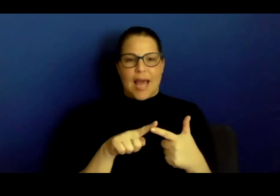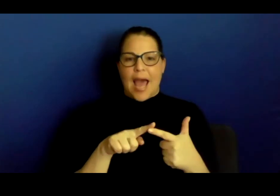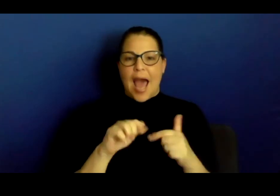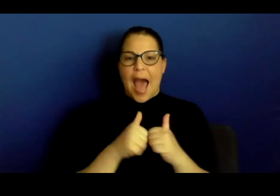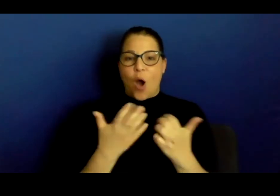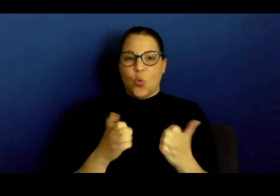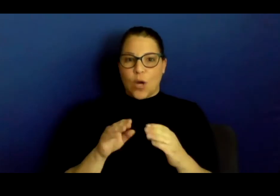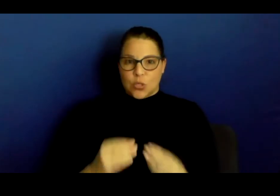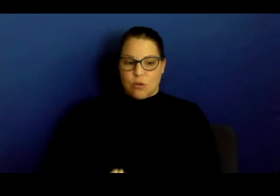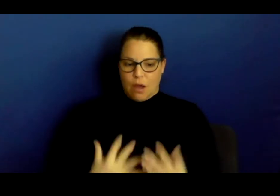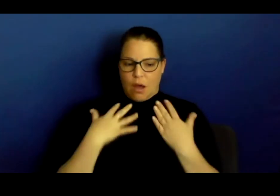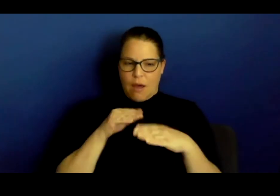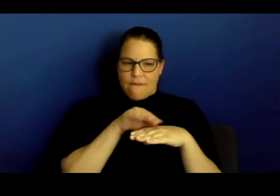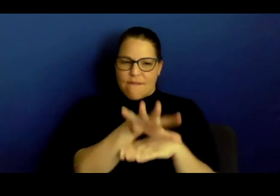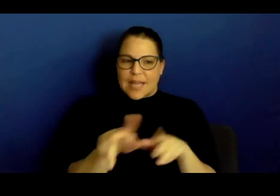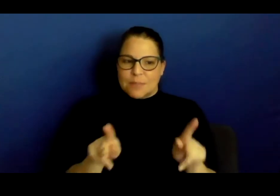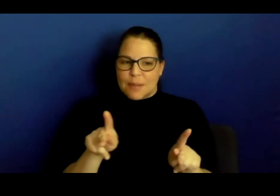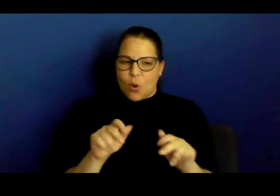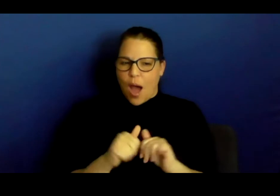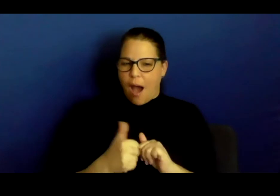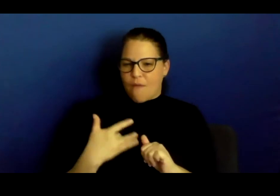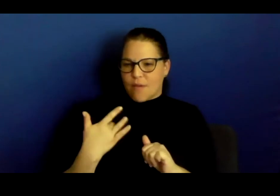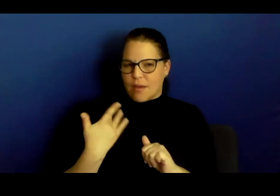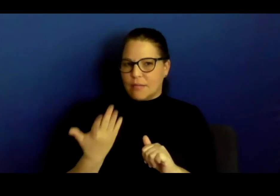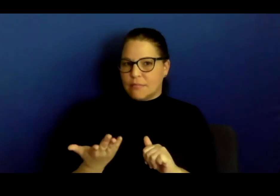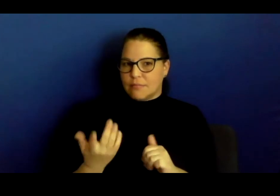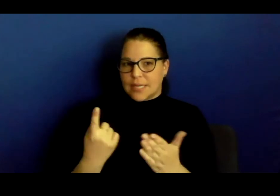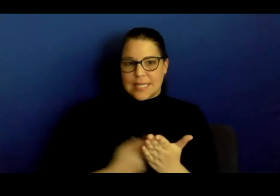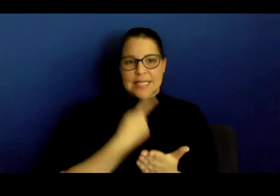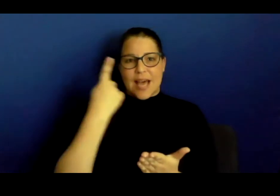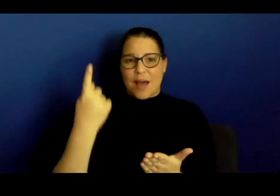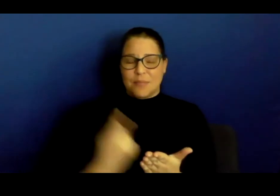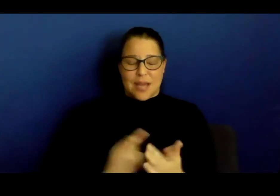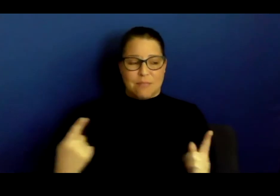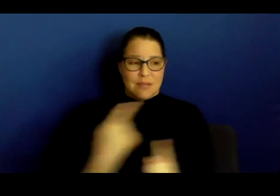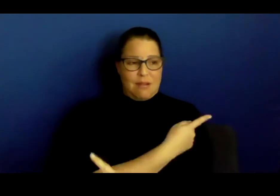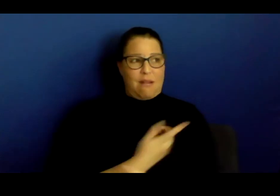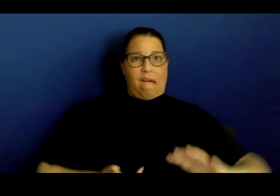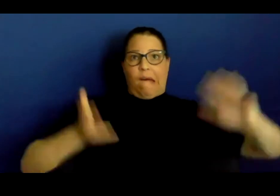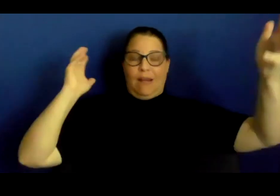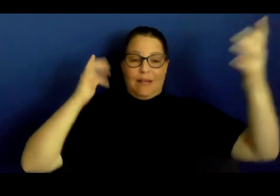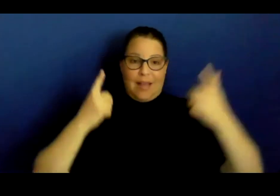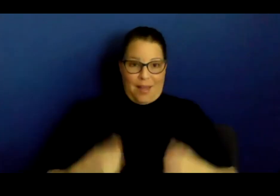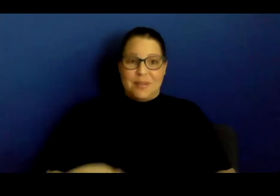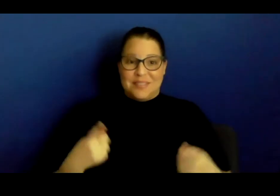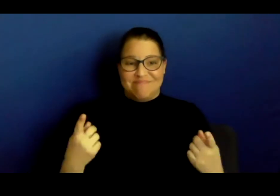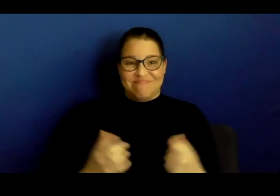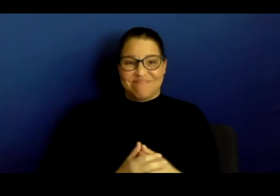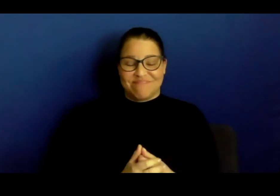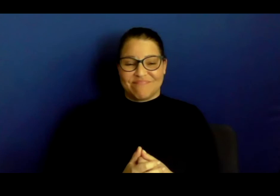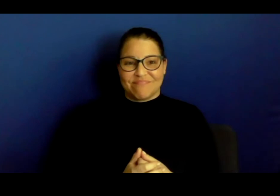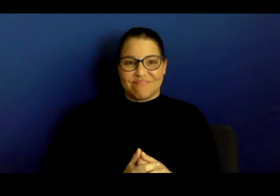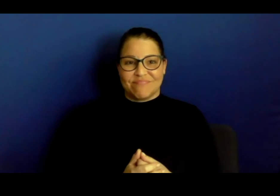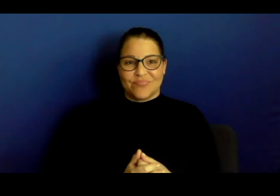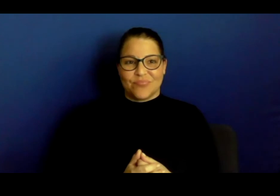feel? Because sometimes things will go the other way we want them to go.